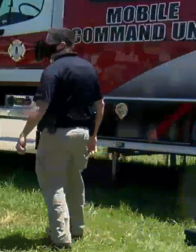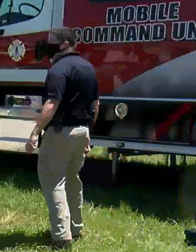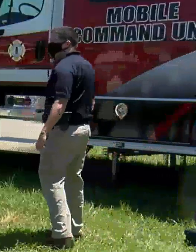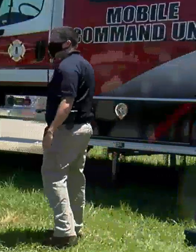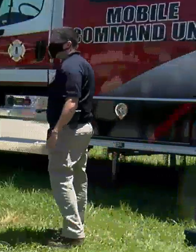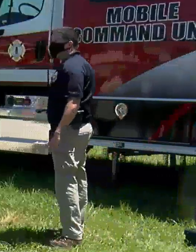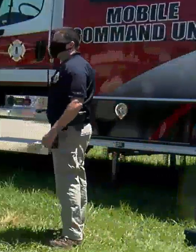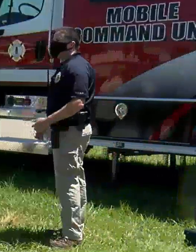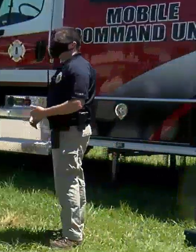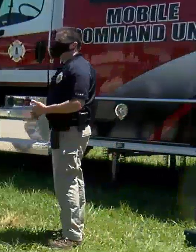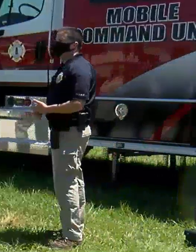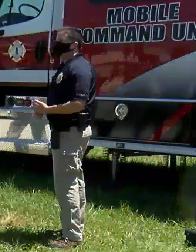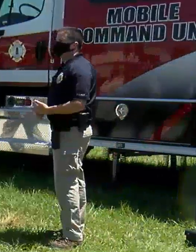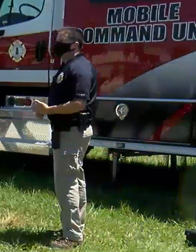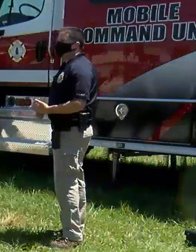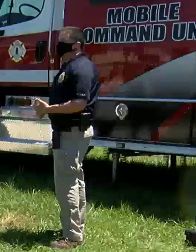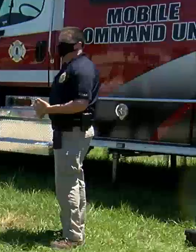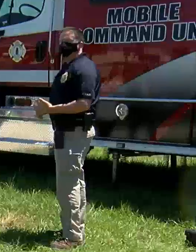Betsy.